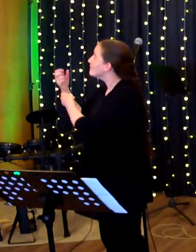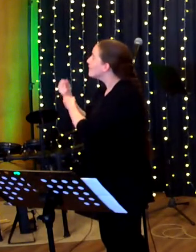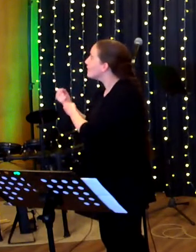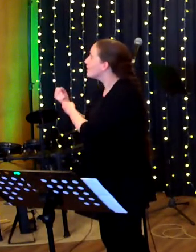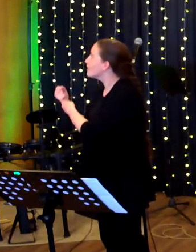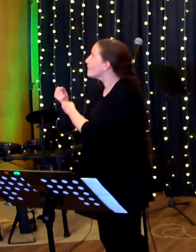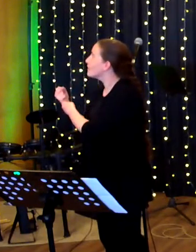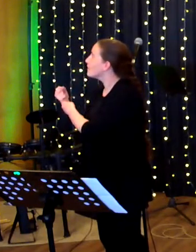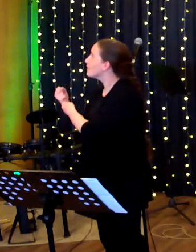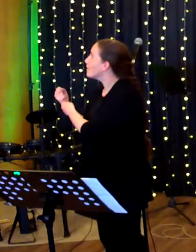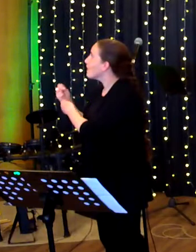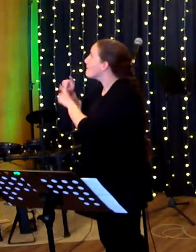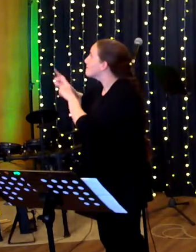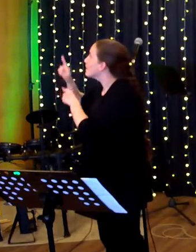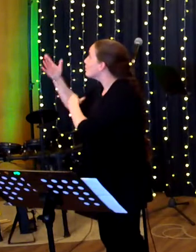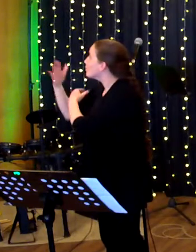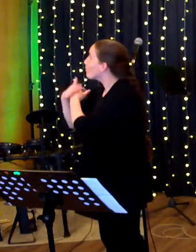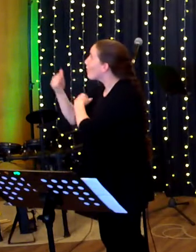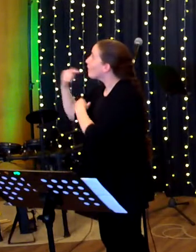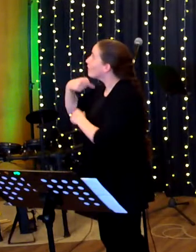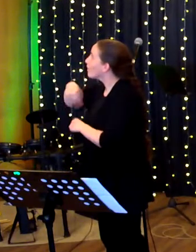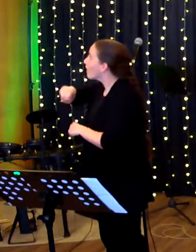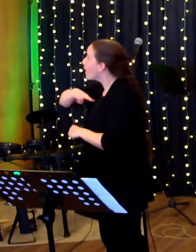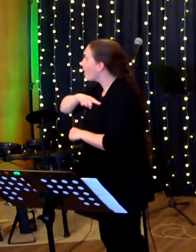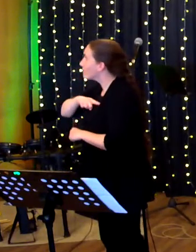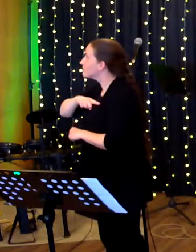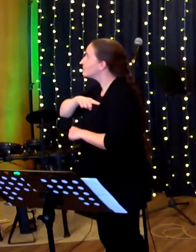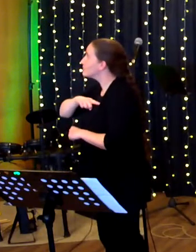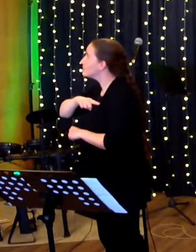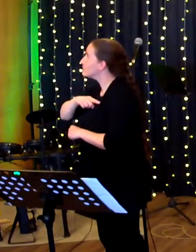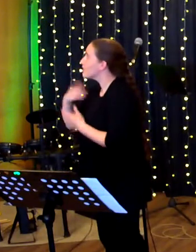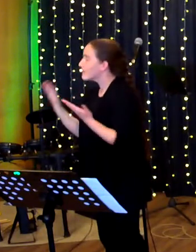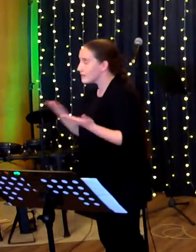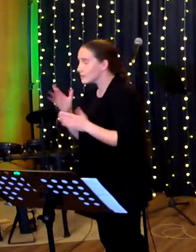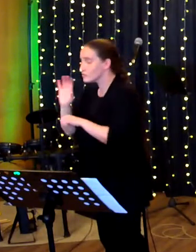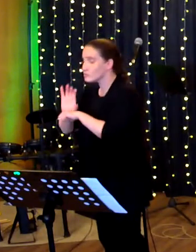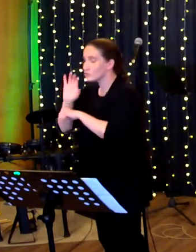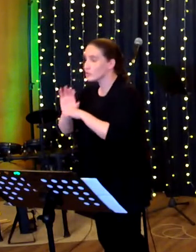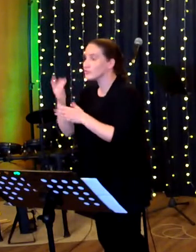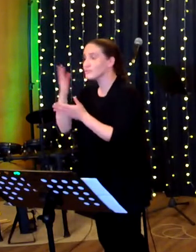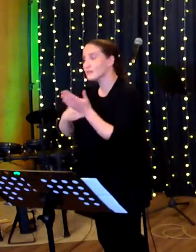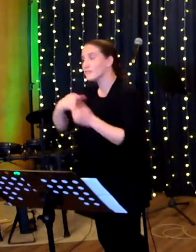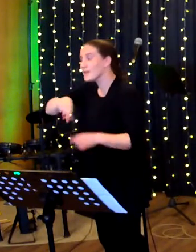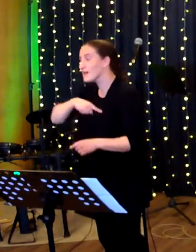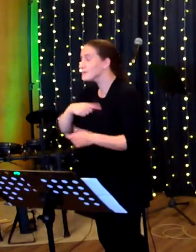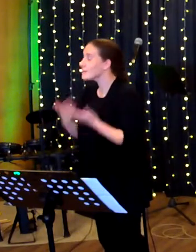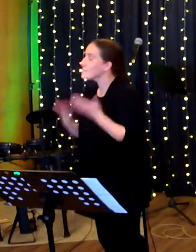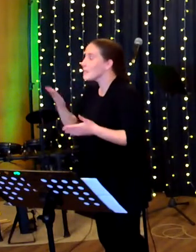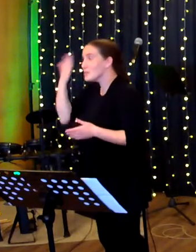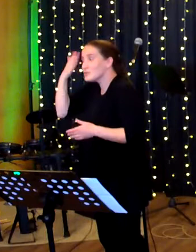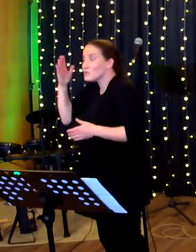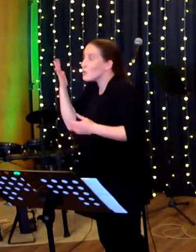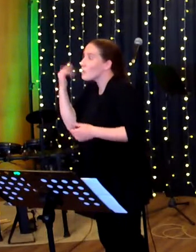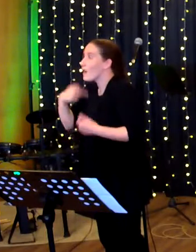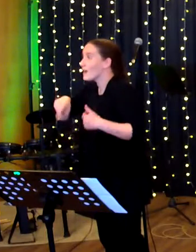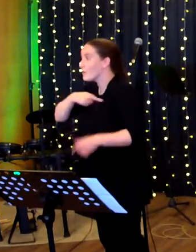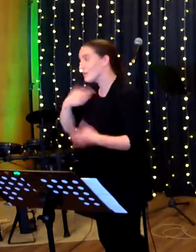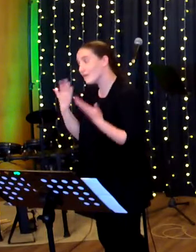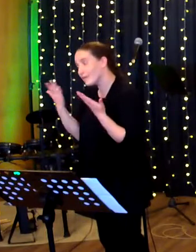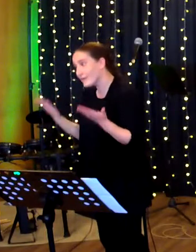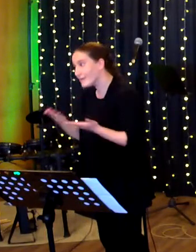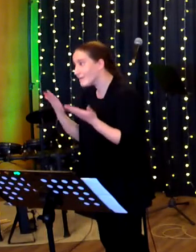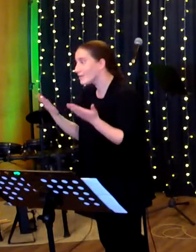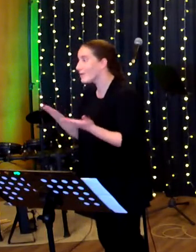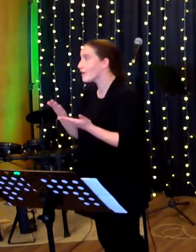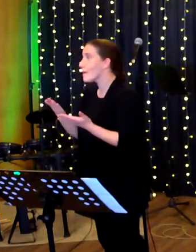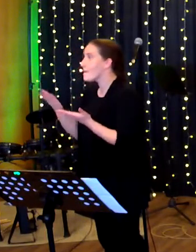here. And maybe some of us here don't even know why. We're not even really sure why we're here. Maybe we're searching for evidence that God,